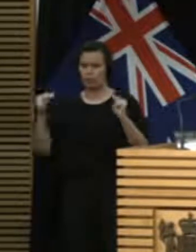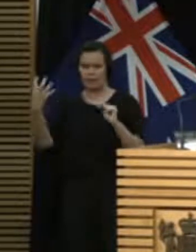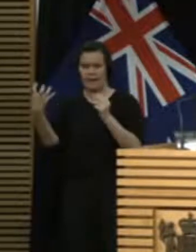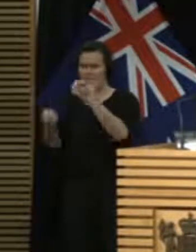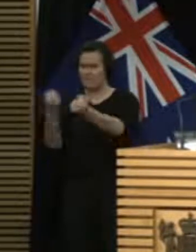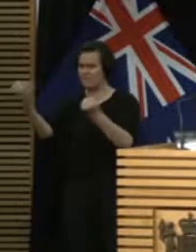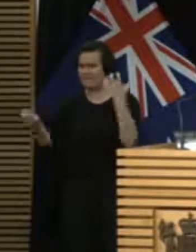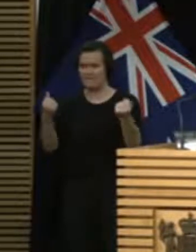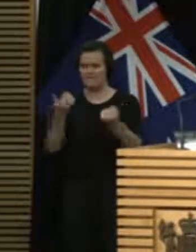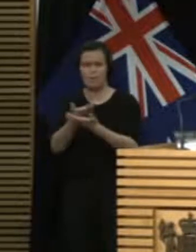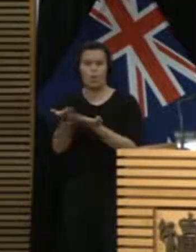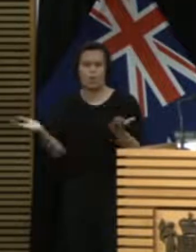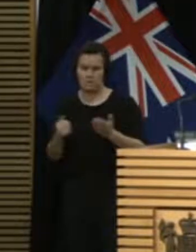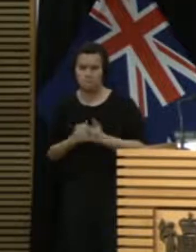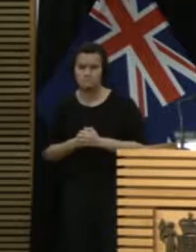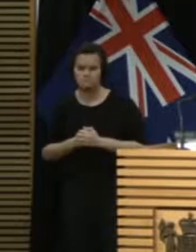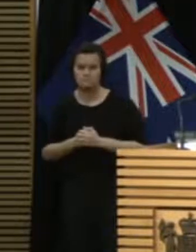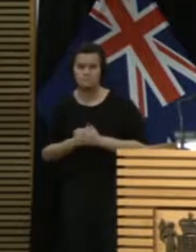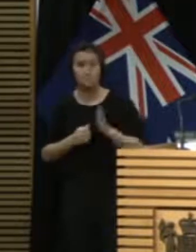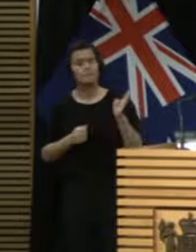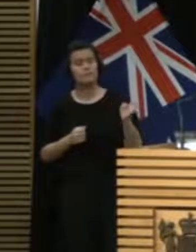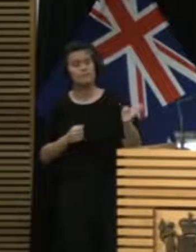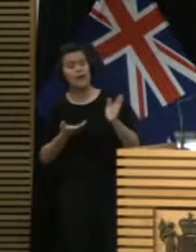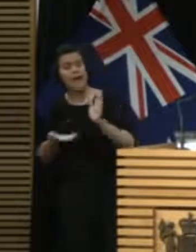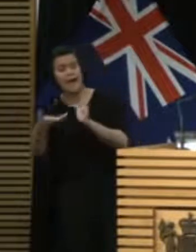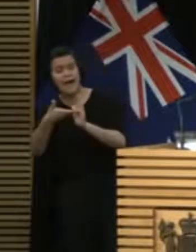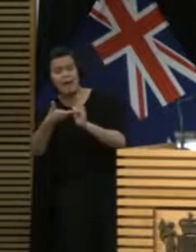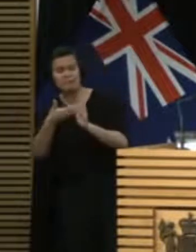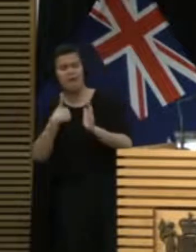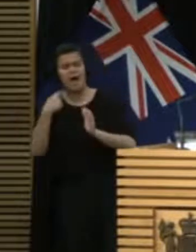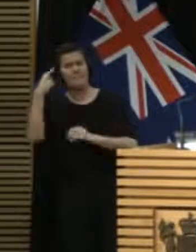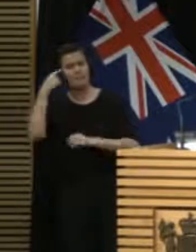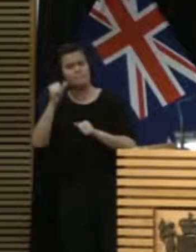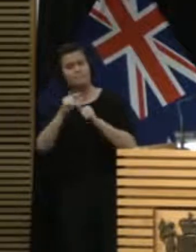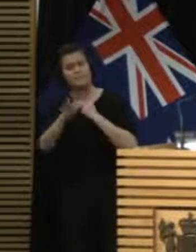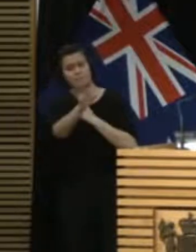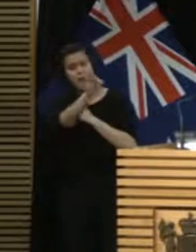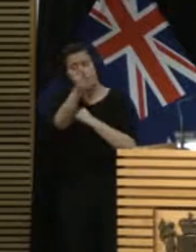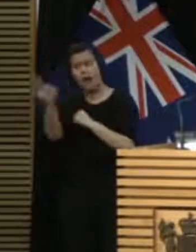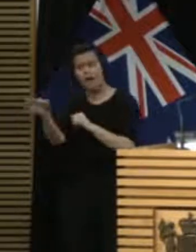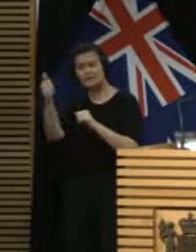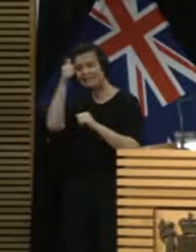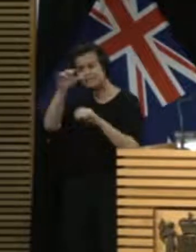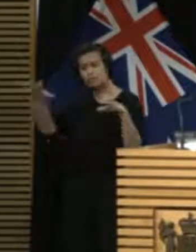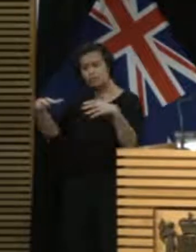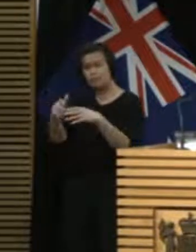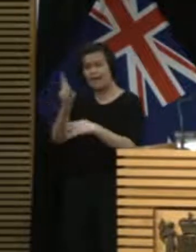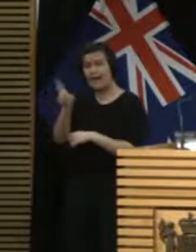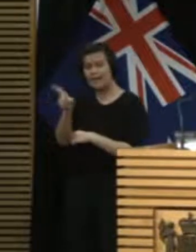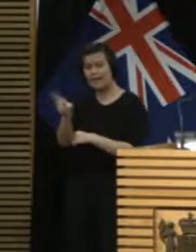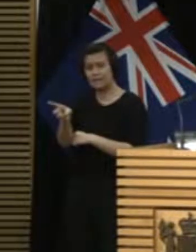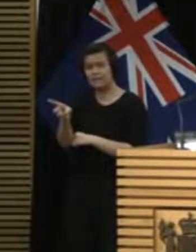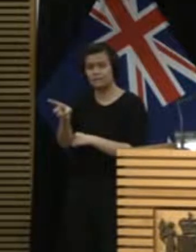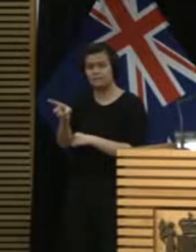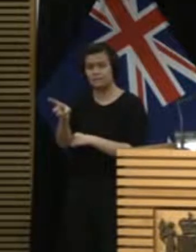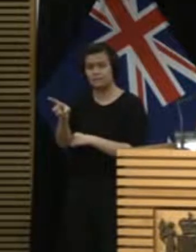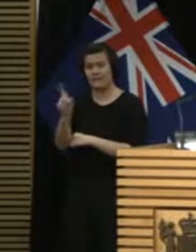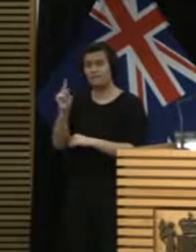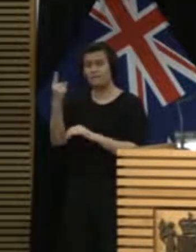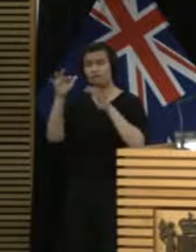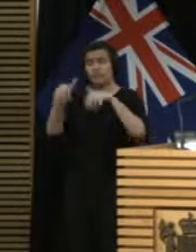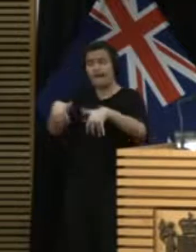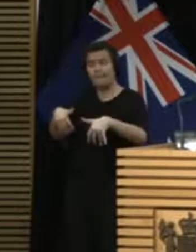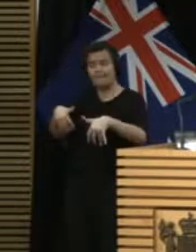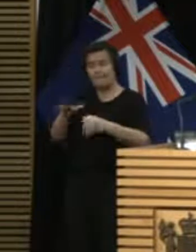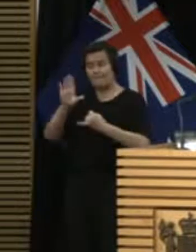say just it is worth going back and checking in again. Look, I'm not expecting at all for